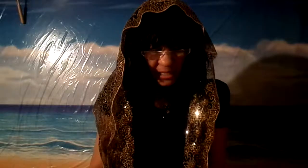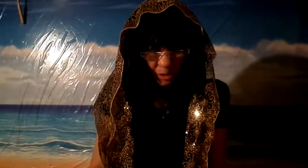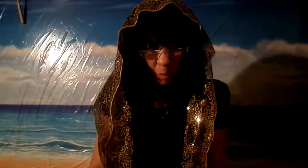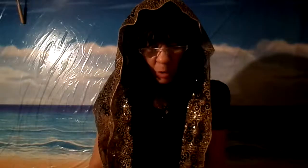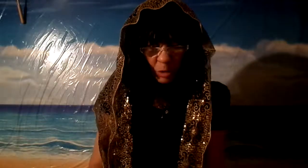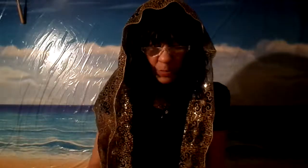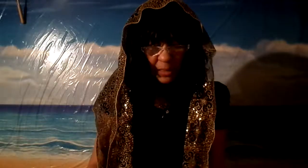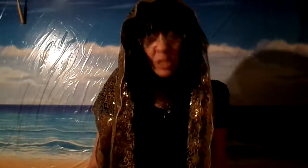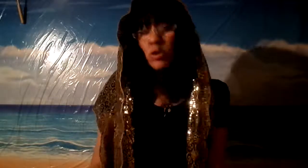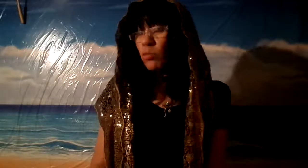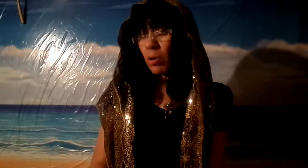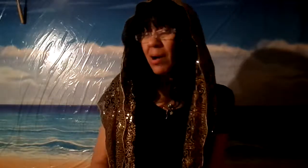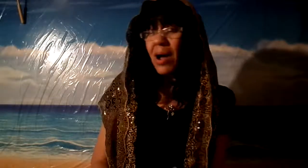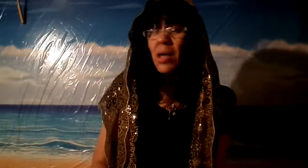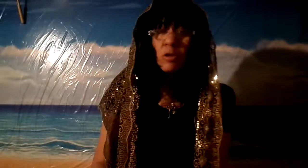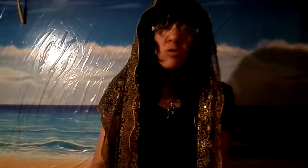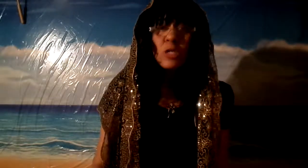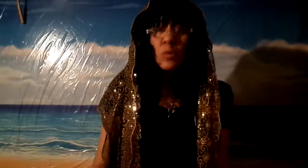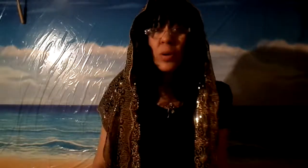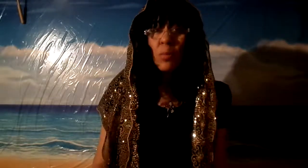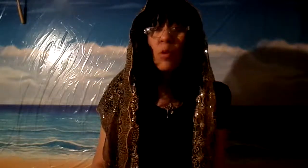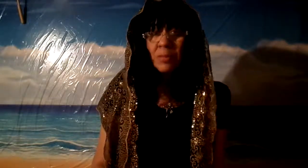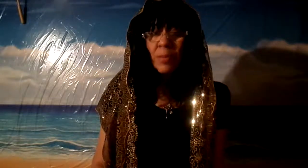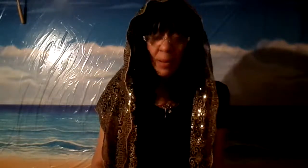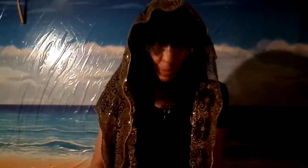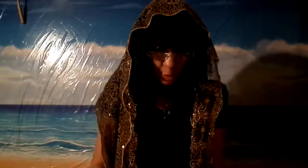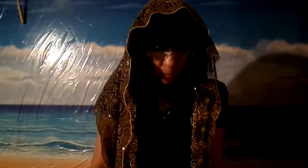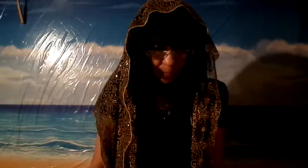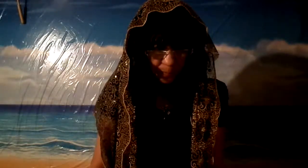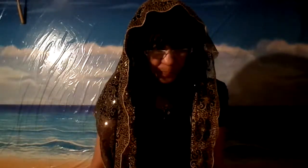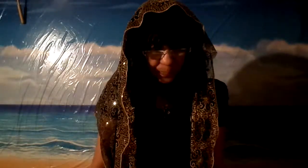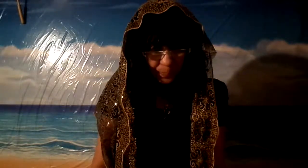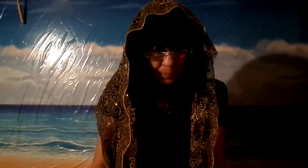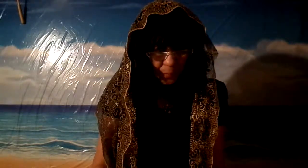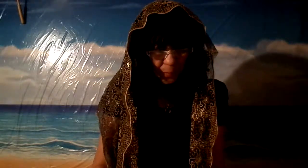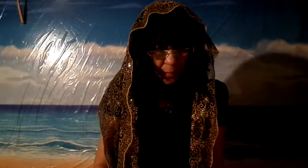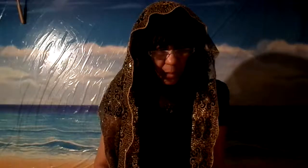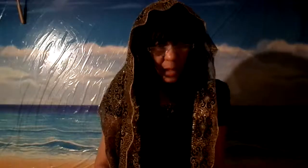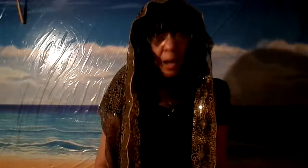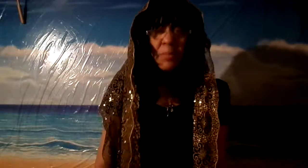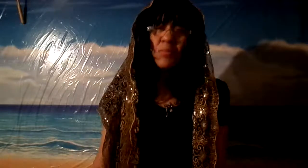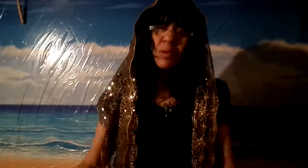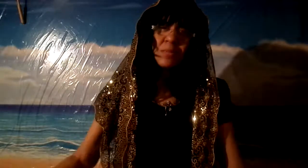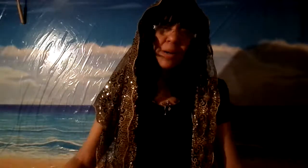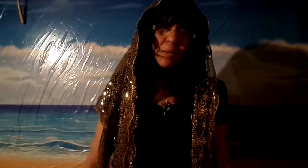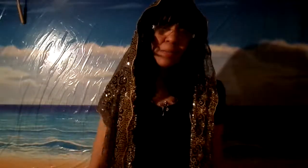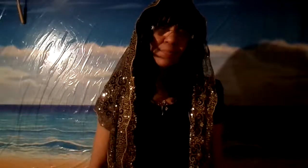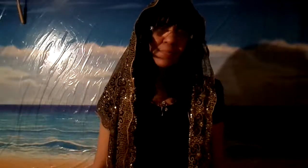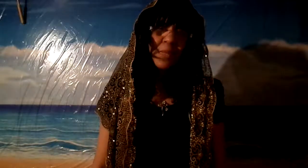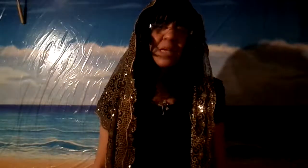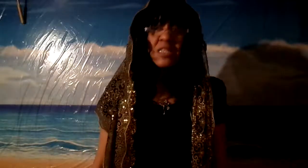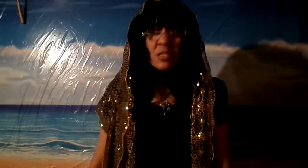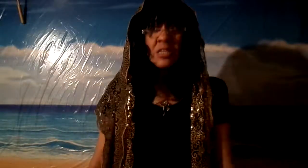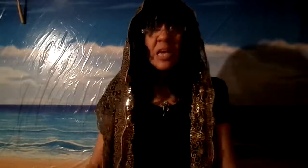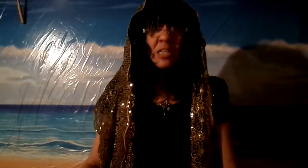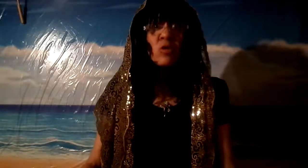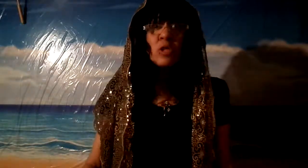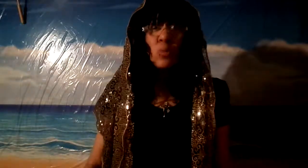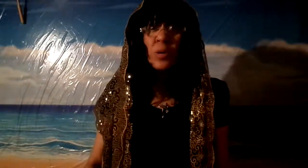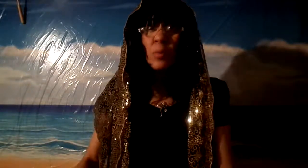tongue, when you speak the tongue of God, you need to pray more the Bible too. I mean, praise the Bible. Yeah, you need to pray